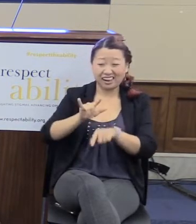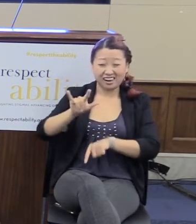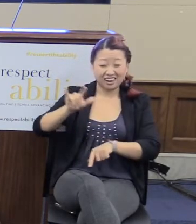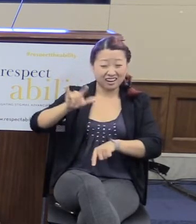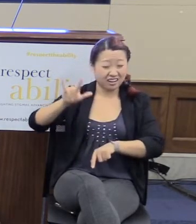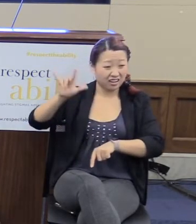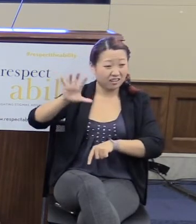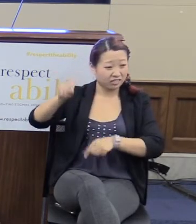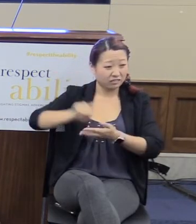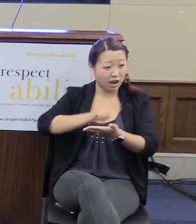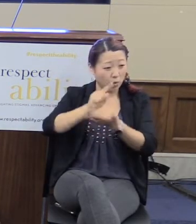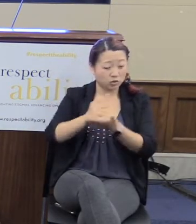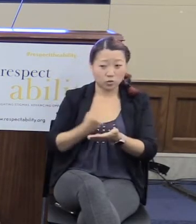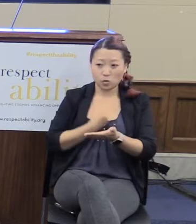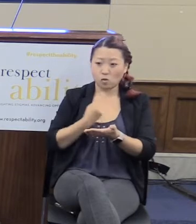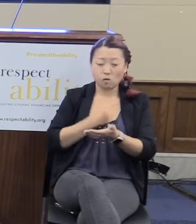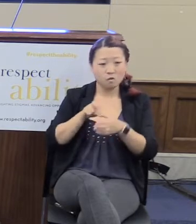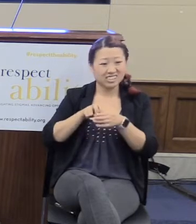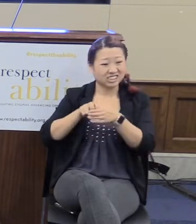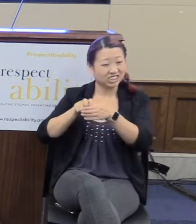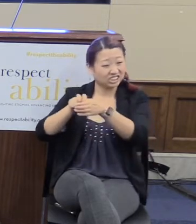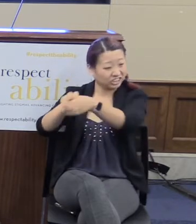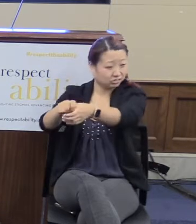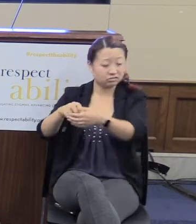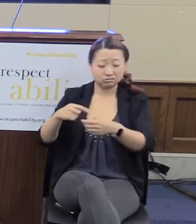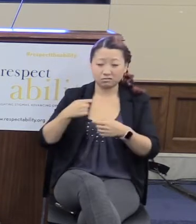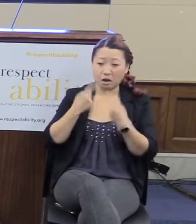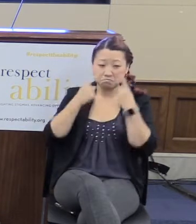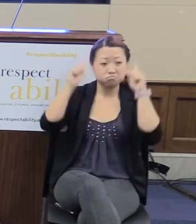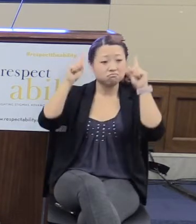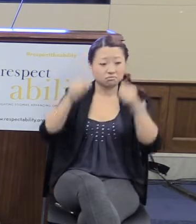by myself. I did it. And